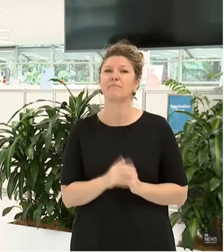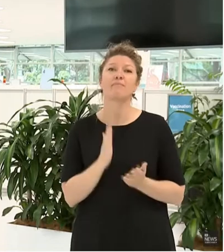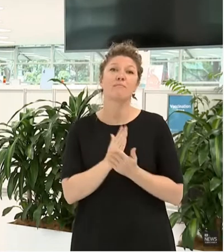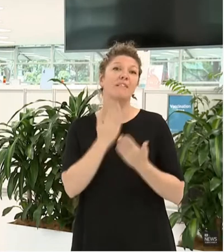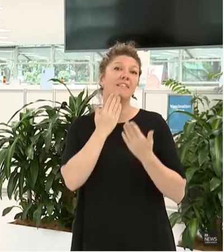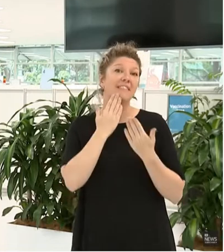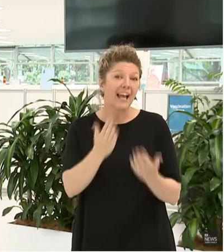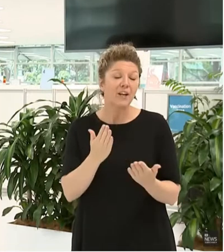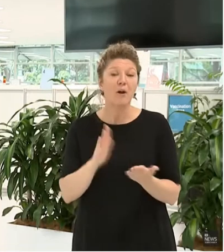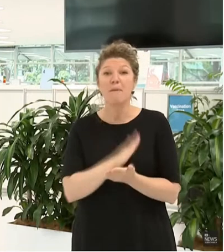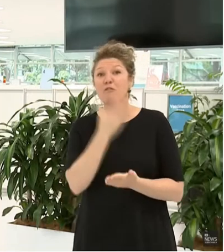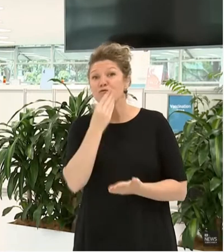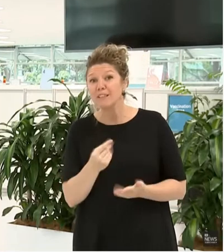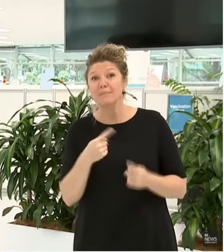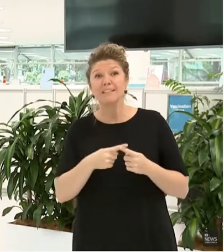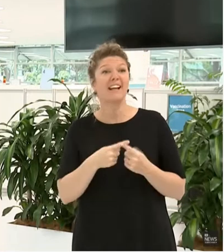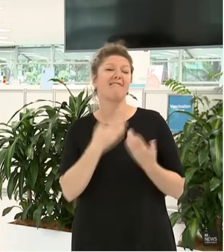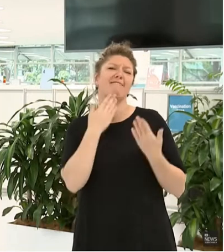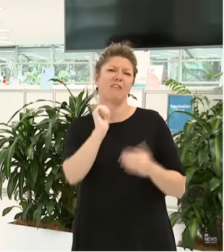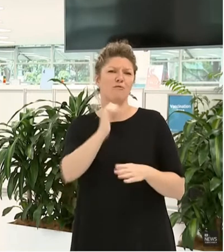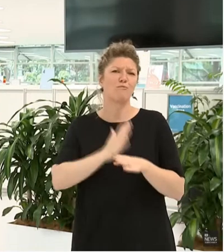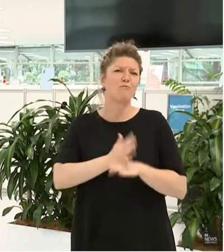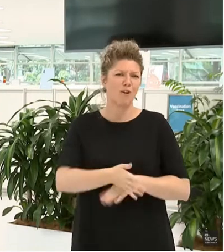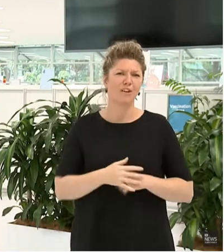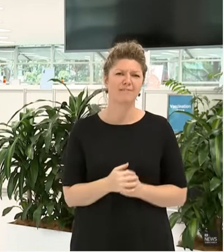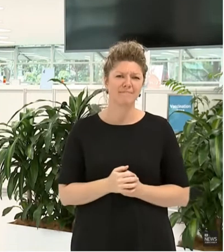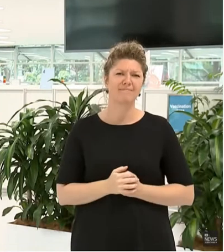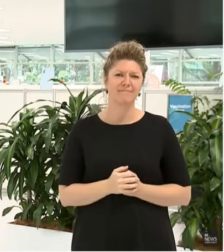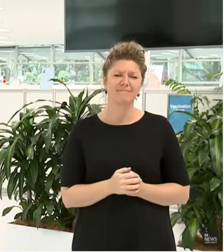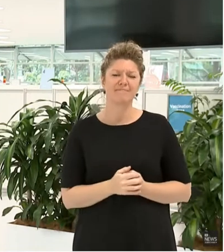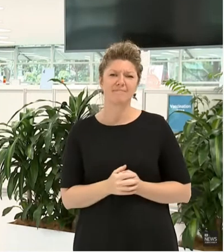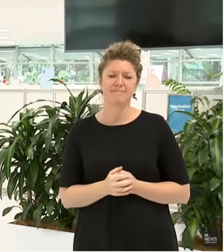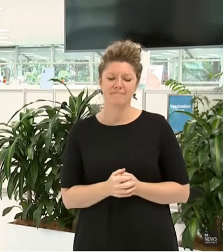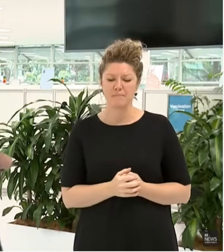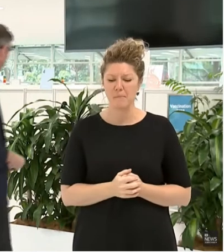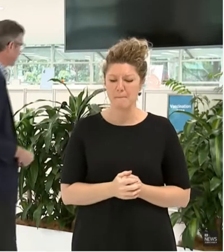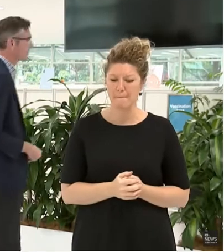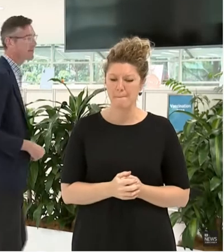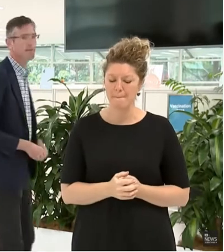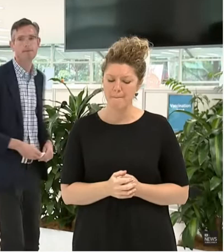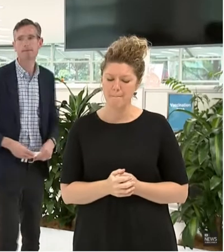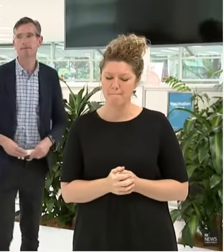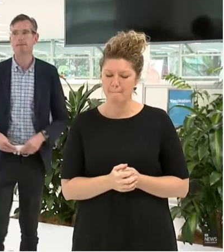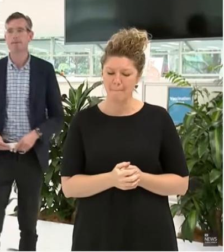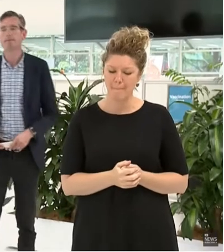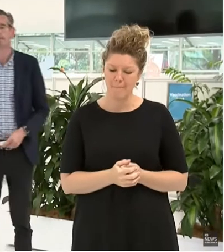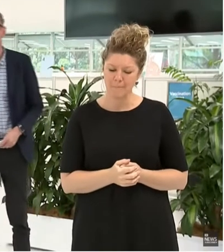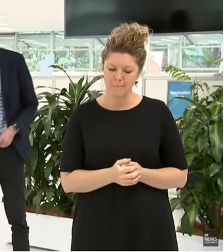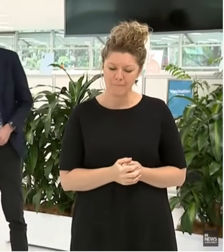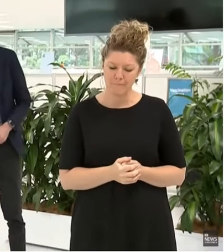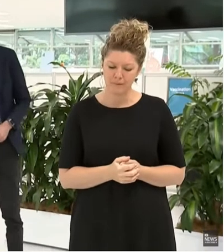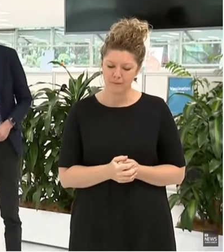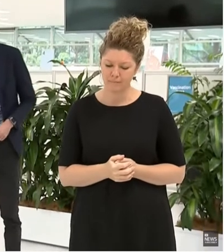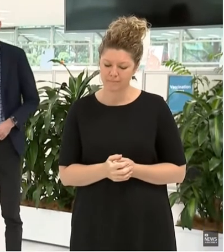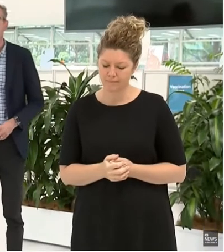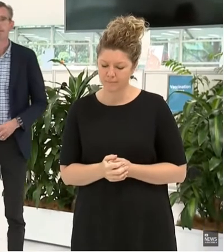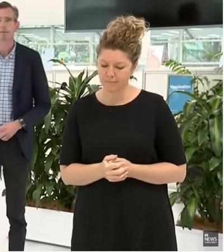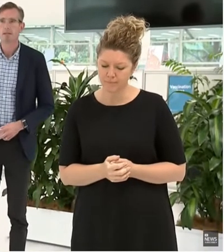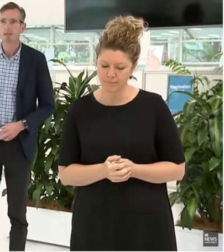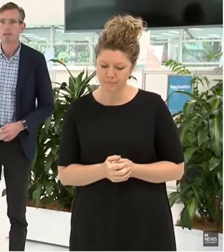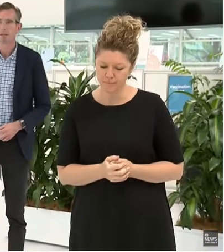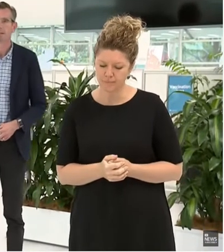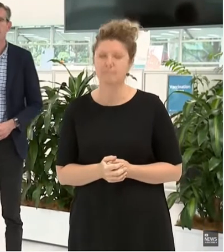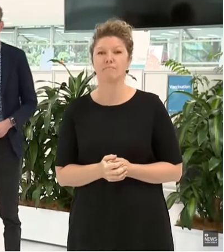state, Merry Christmas and thank you for everything you're doing. Brad. Thanks very much, Premier. I also would just